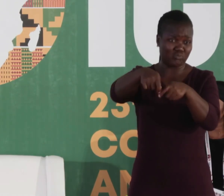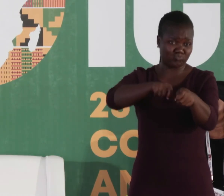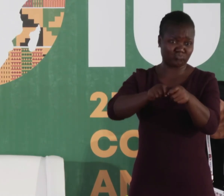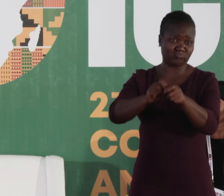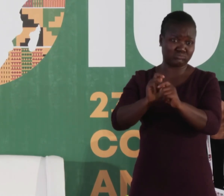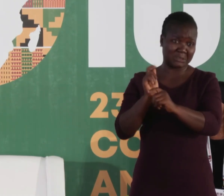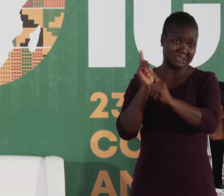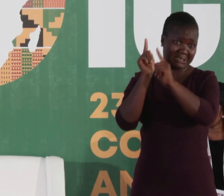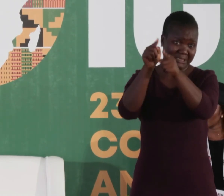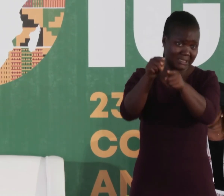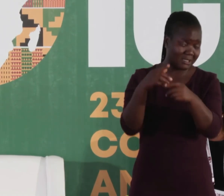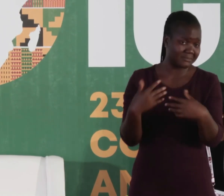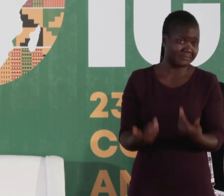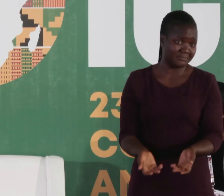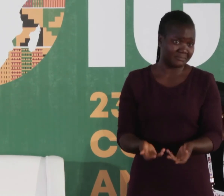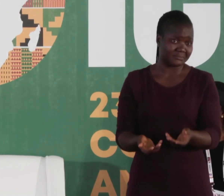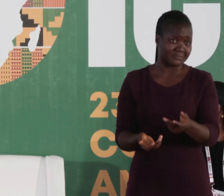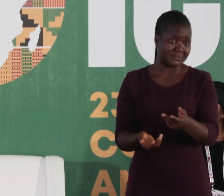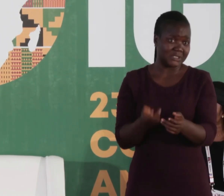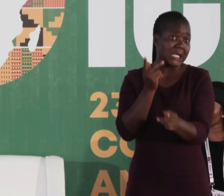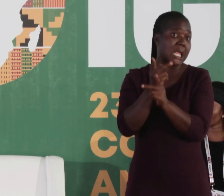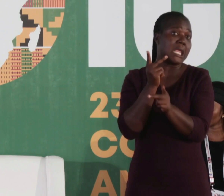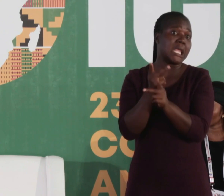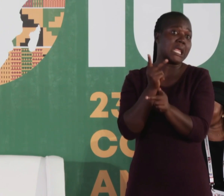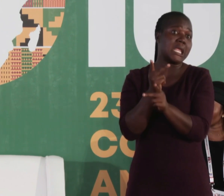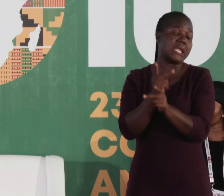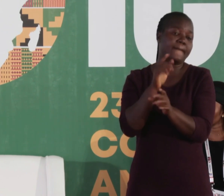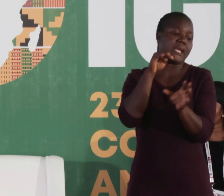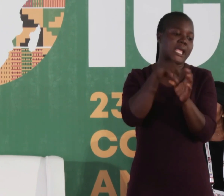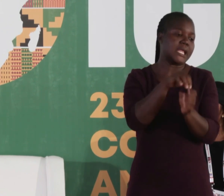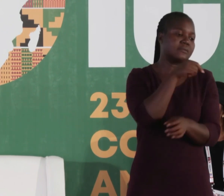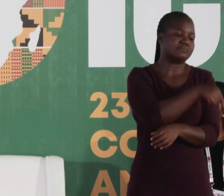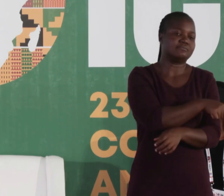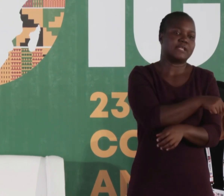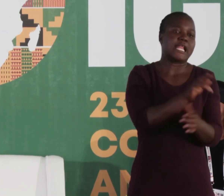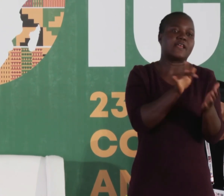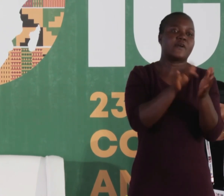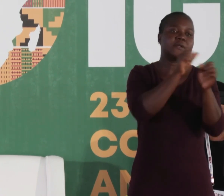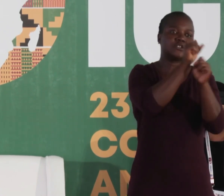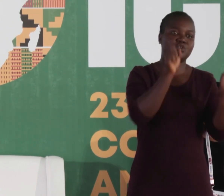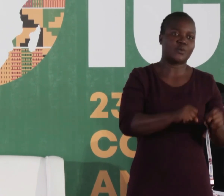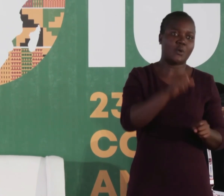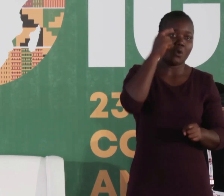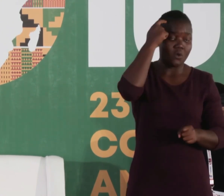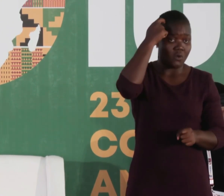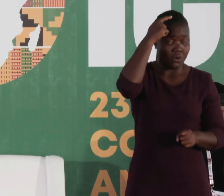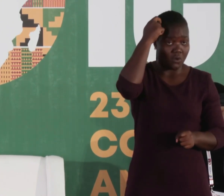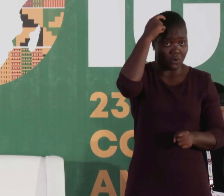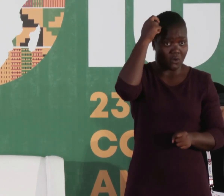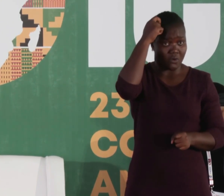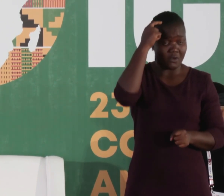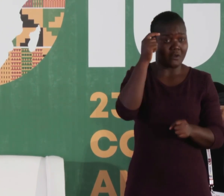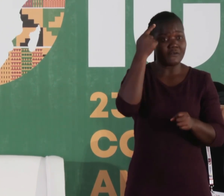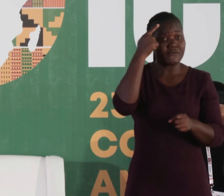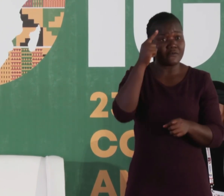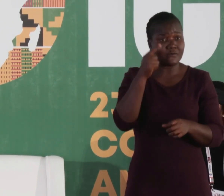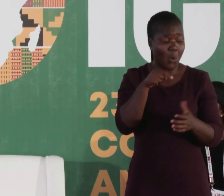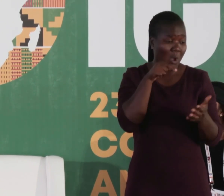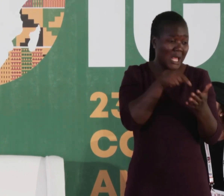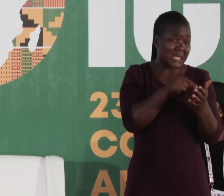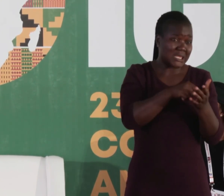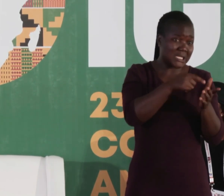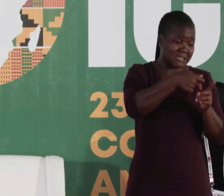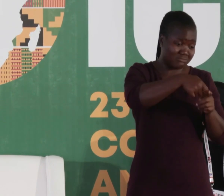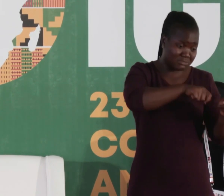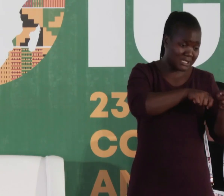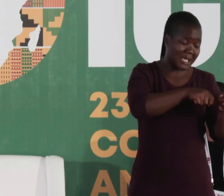there were no incentives, they kept going to the pharmacy to refill. For pharmacists, the incentives, the gift vouchers were acceptable